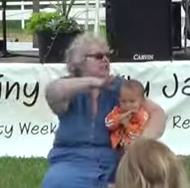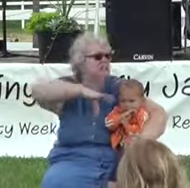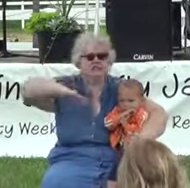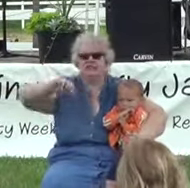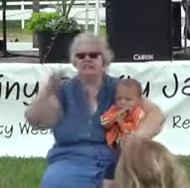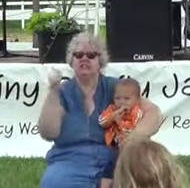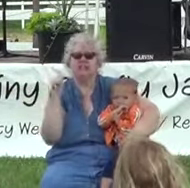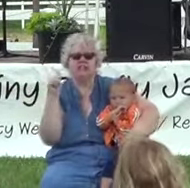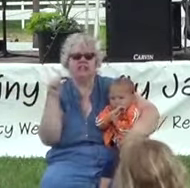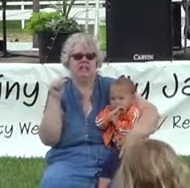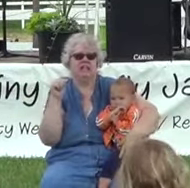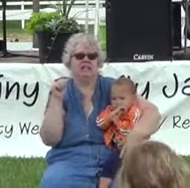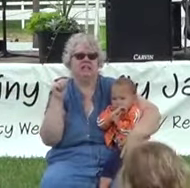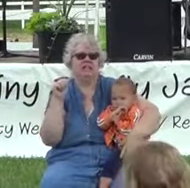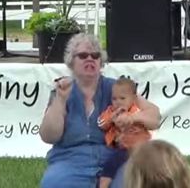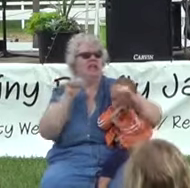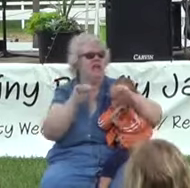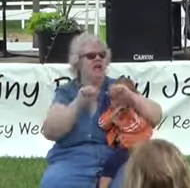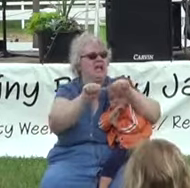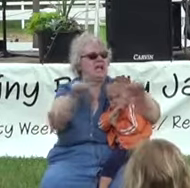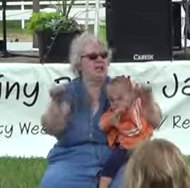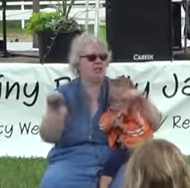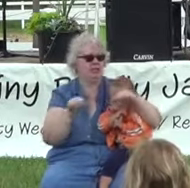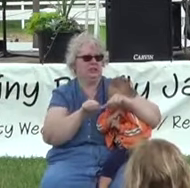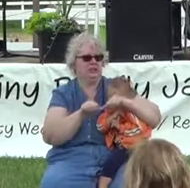cops are going to have to park us.